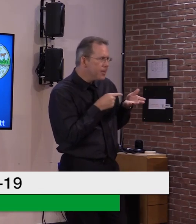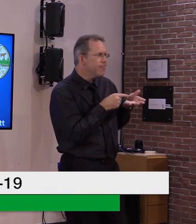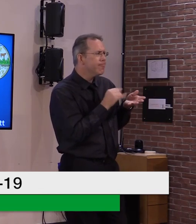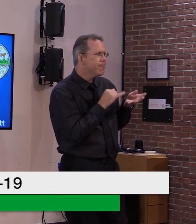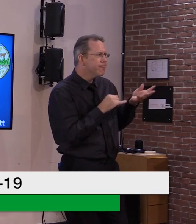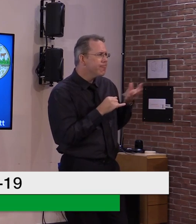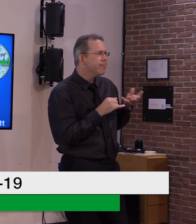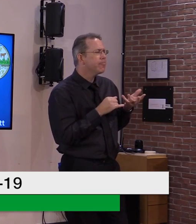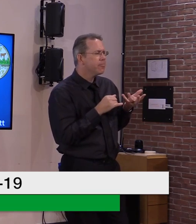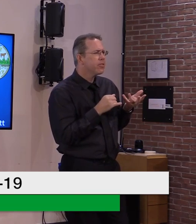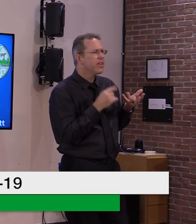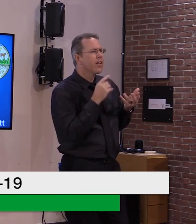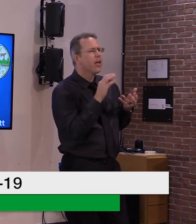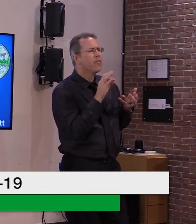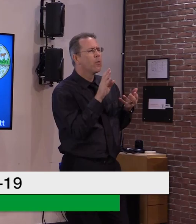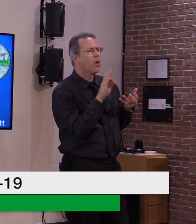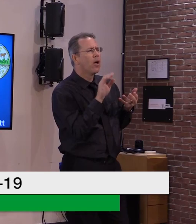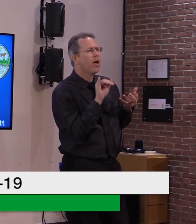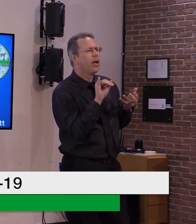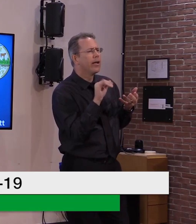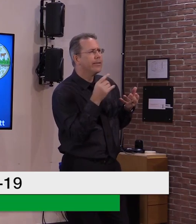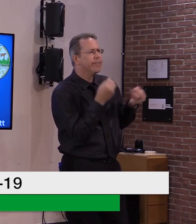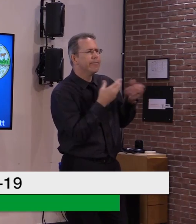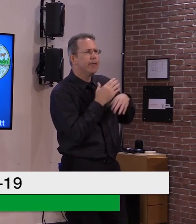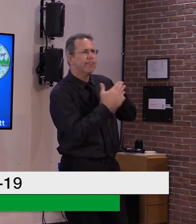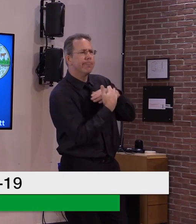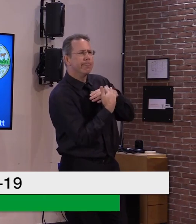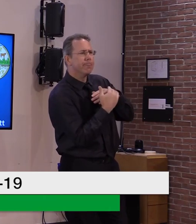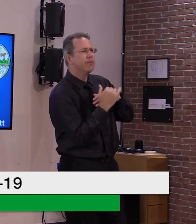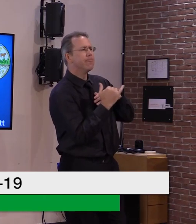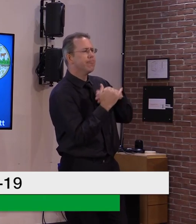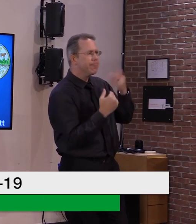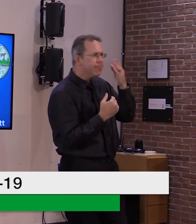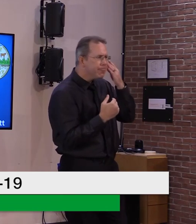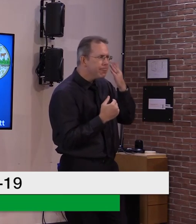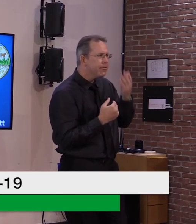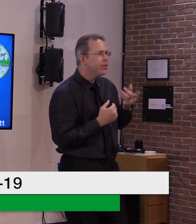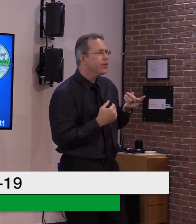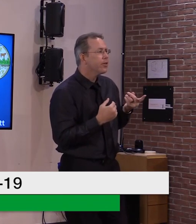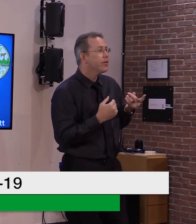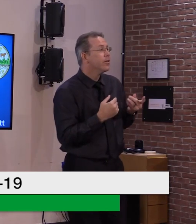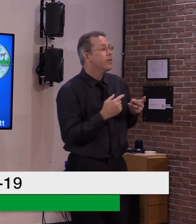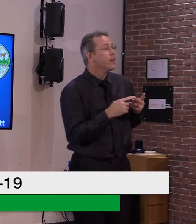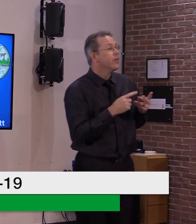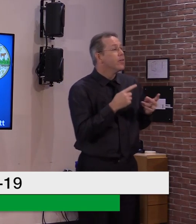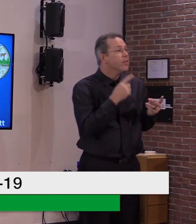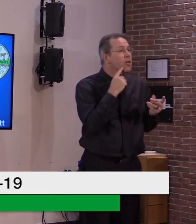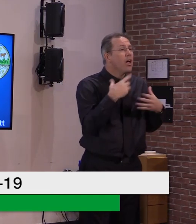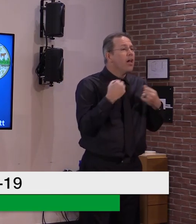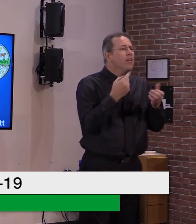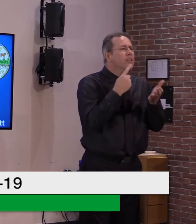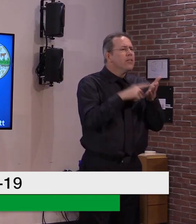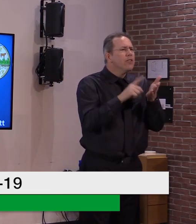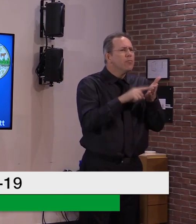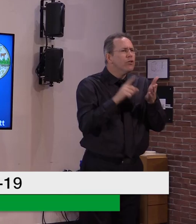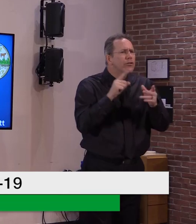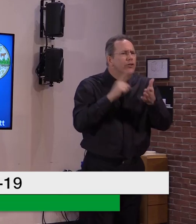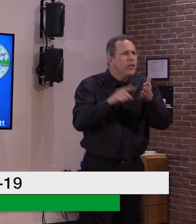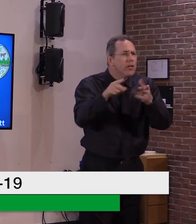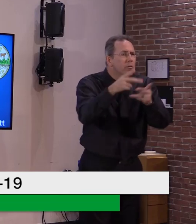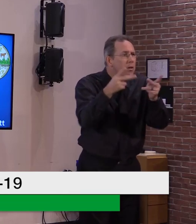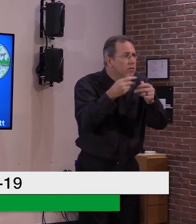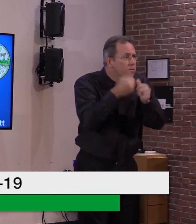for uh potential again health and safety assessments uh and educational outreach are the ones that